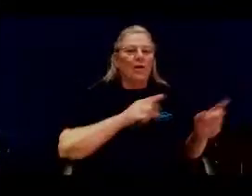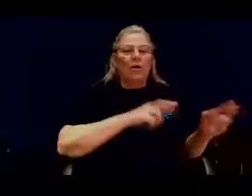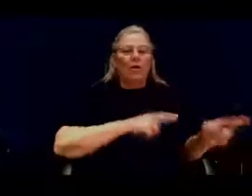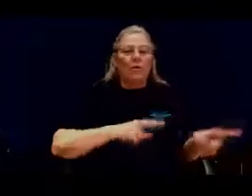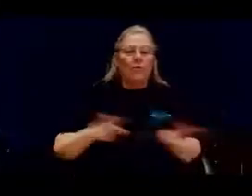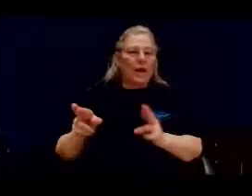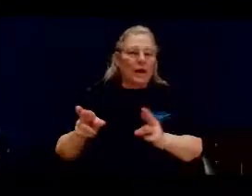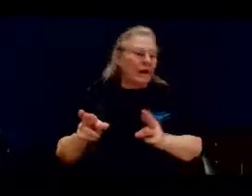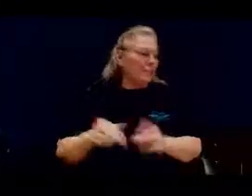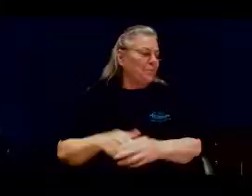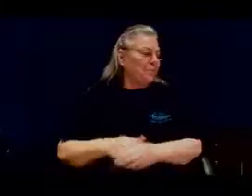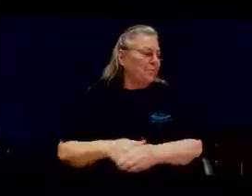Ready.